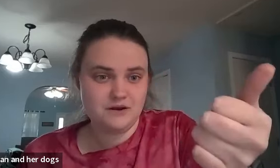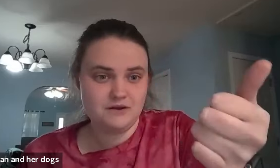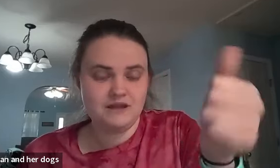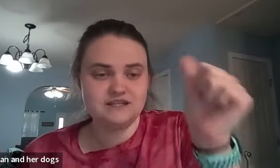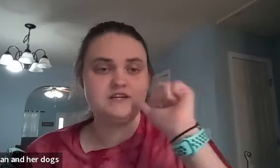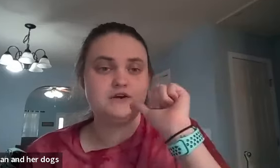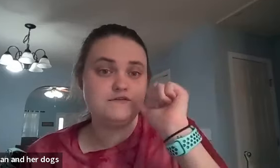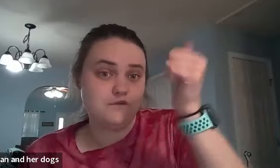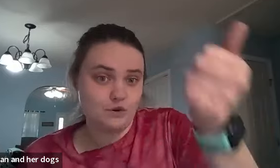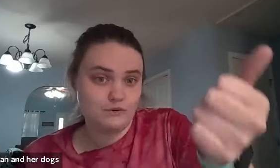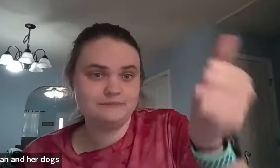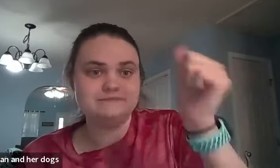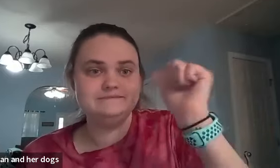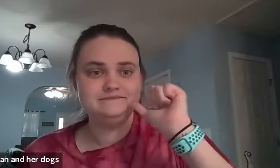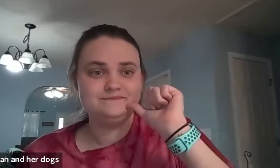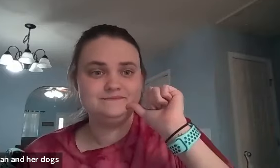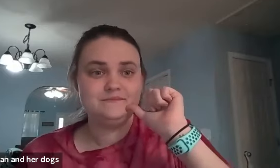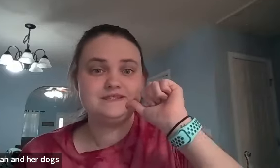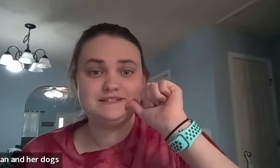tomorrow. And it's going to go forward. Mm-hmm.